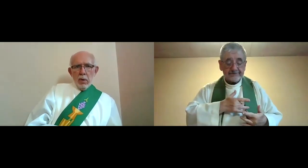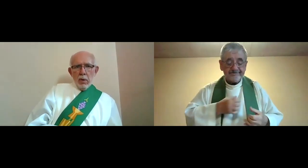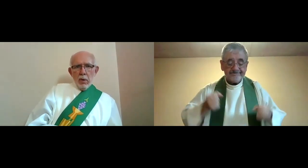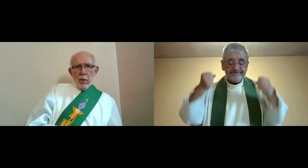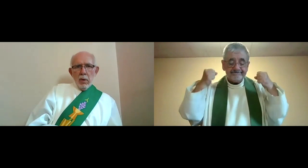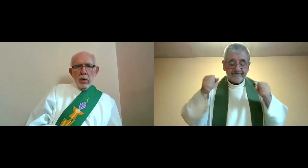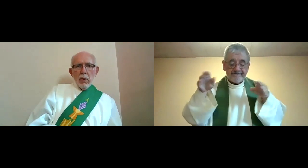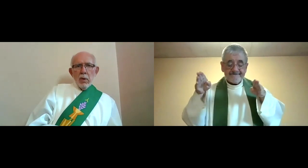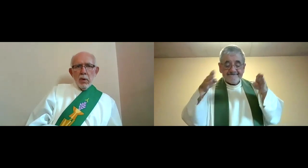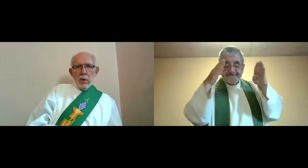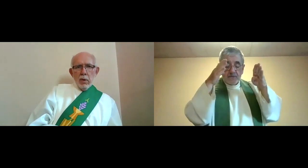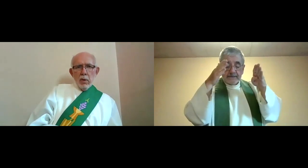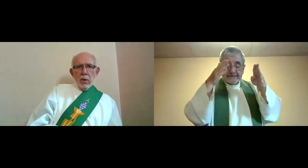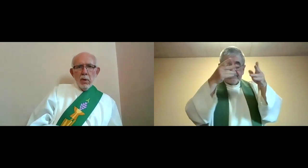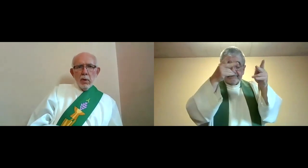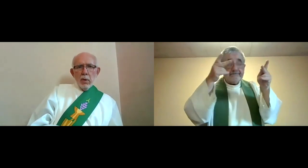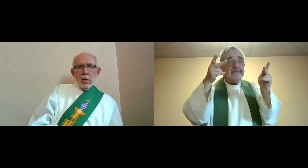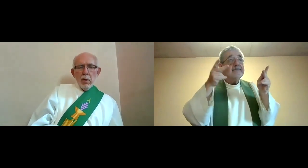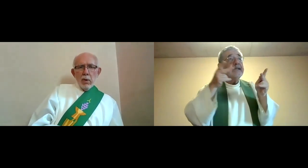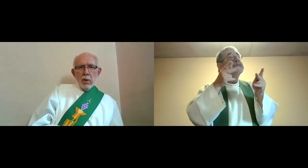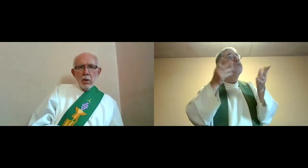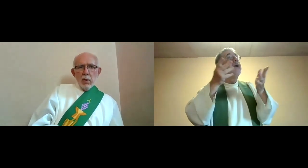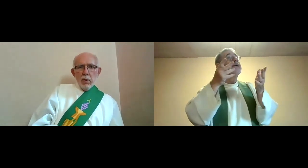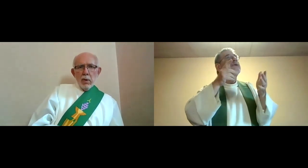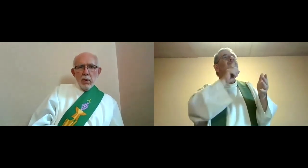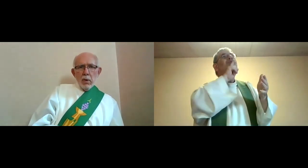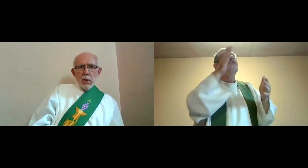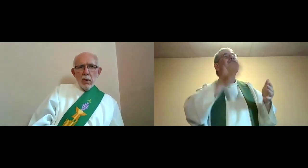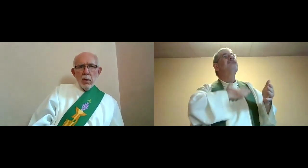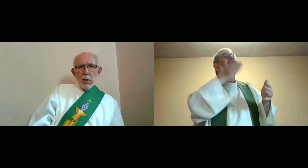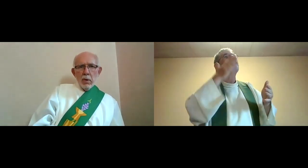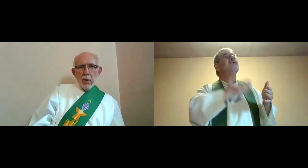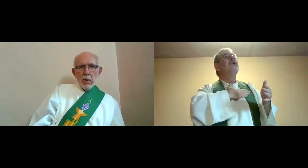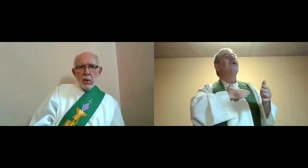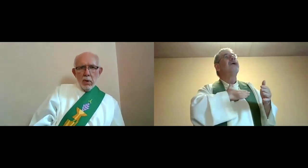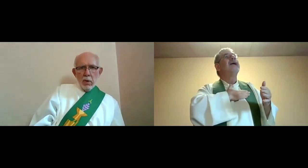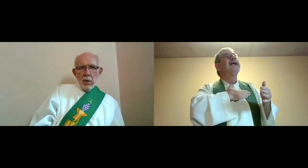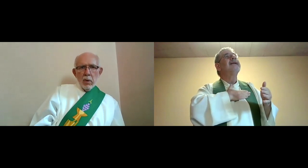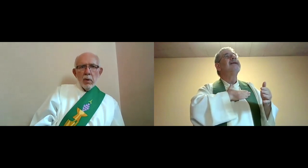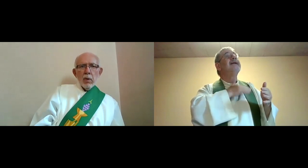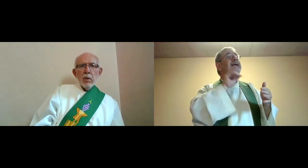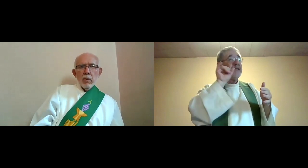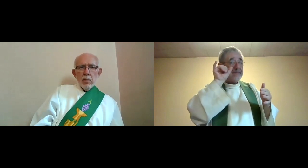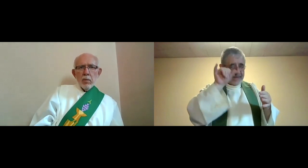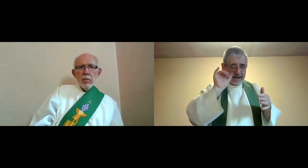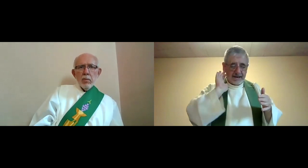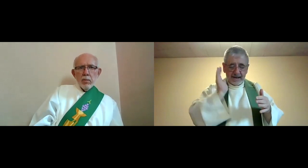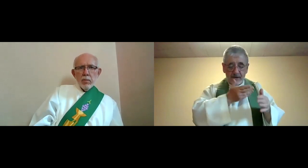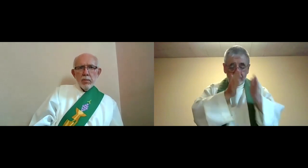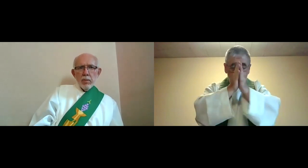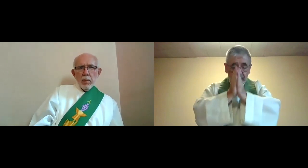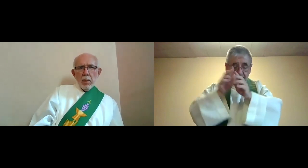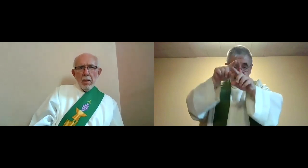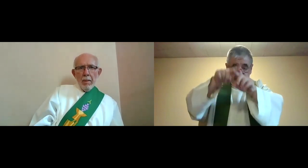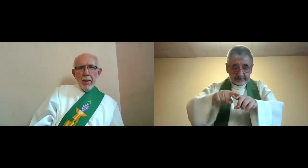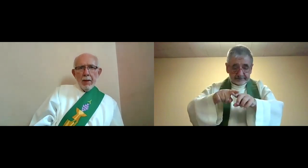our hearts may be fixed on that place where true gladness is